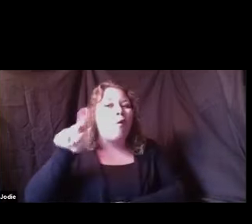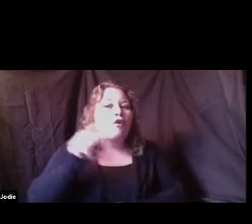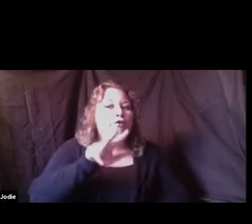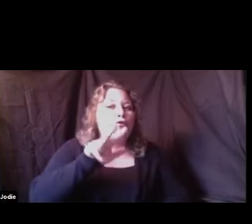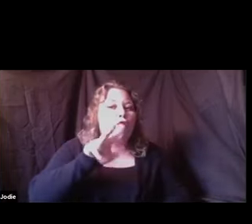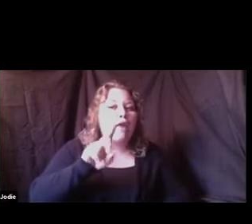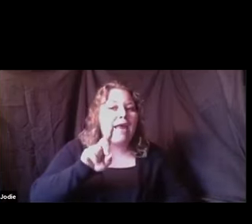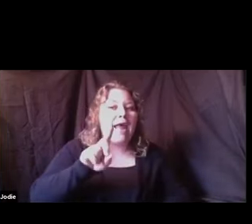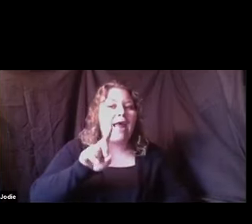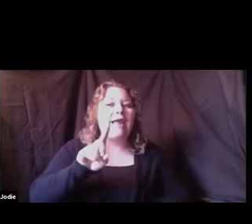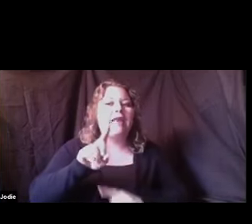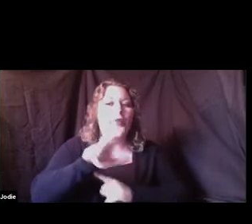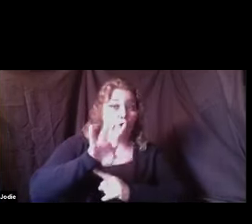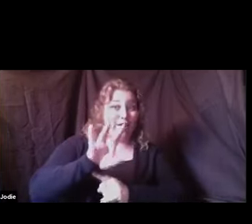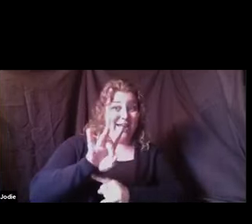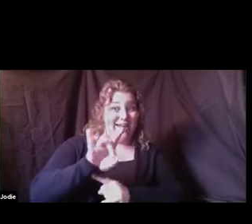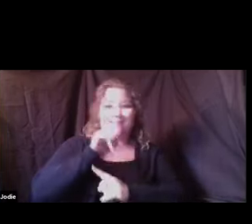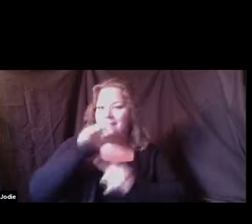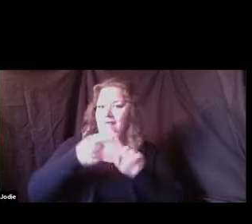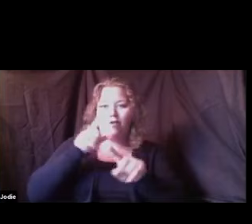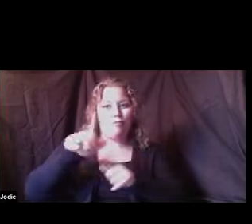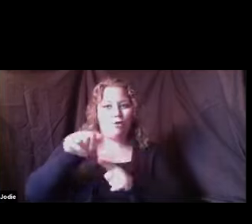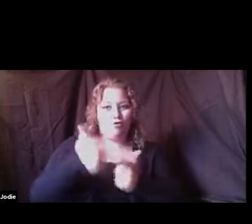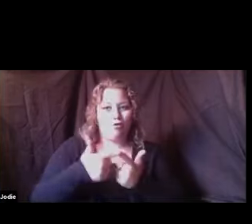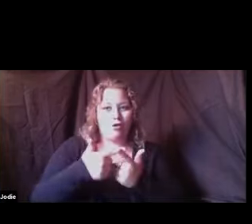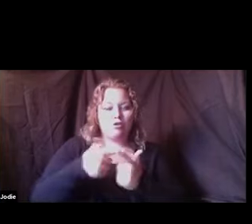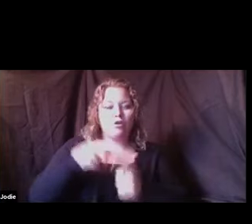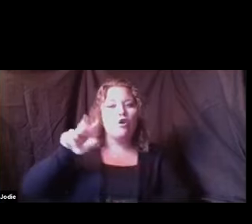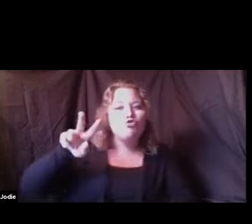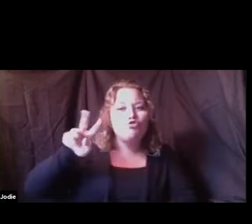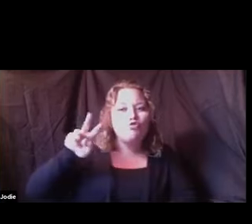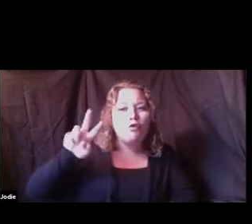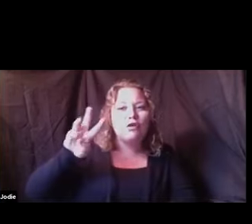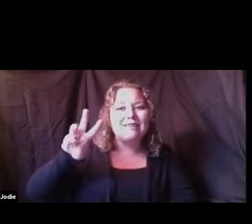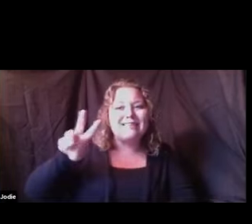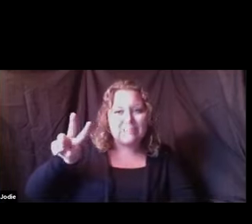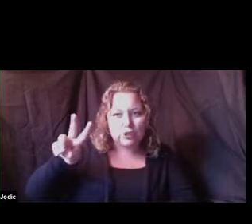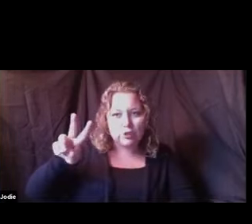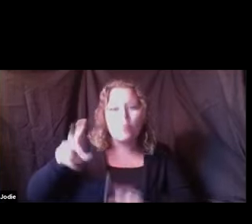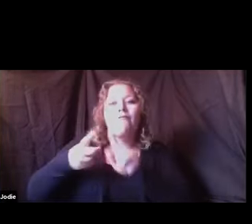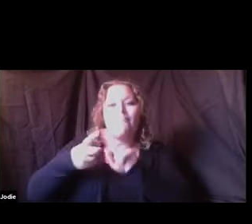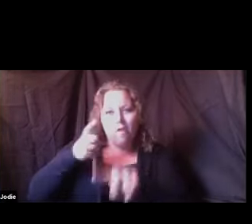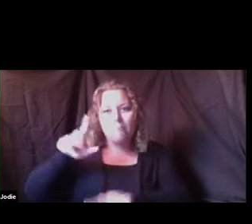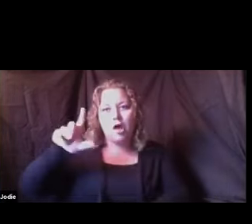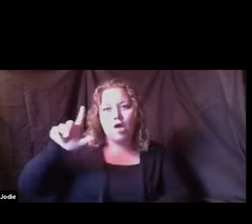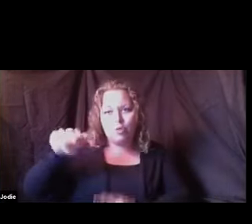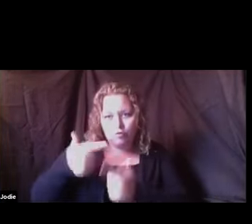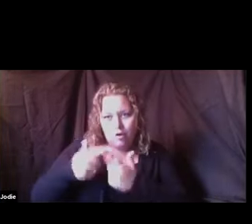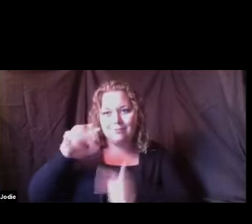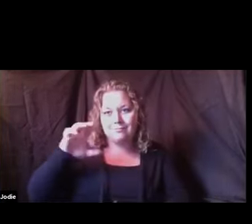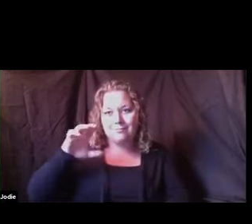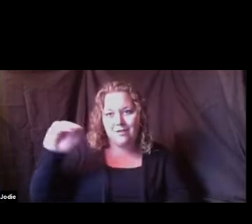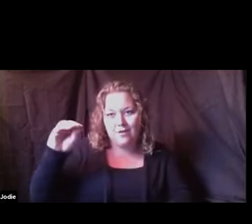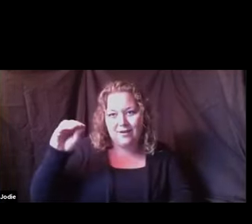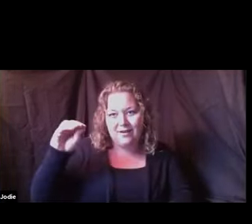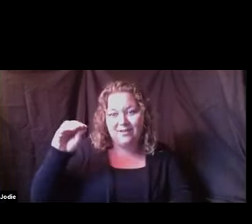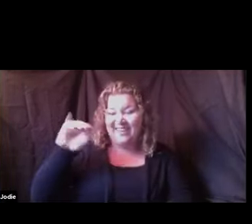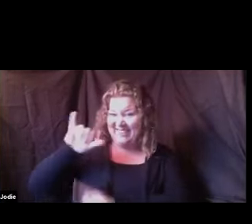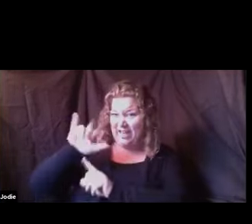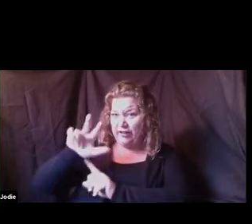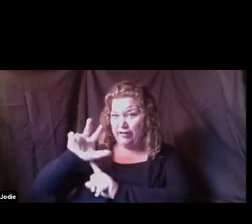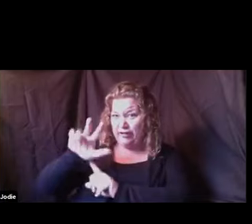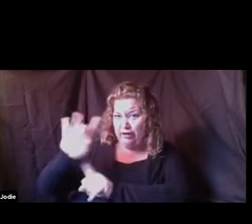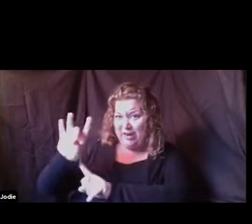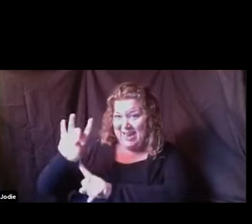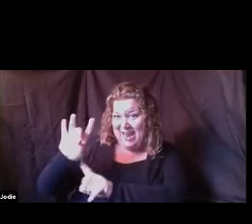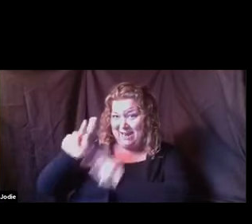residents, and 262 were in La Crosse County residents. In the 38 of non-La